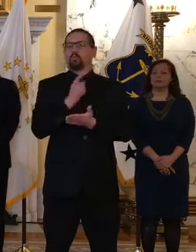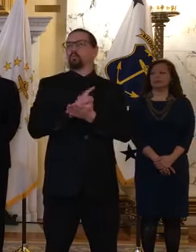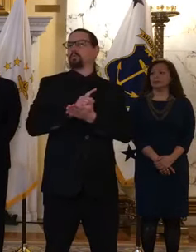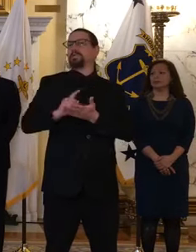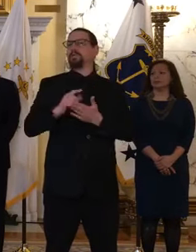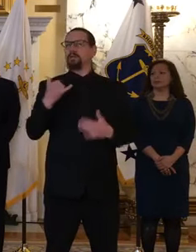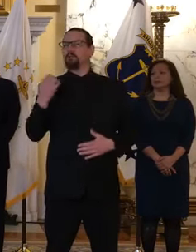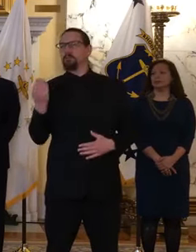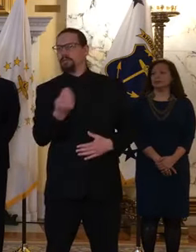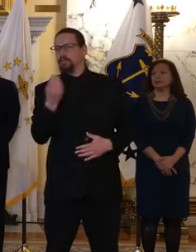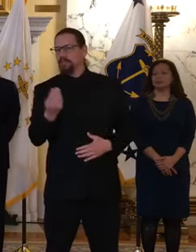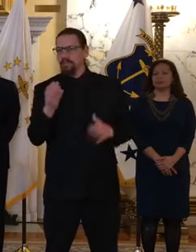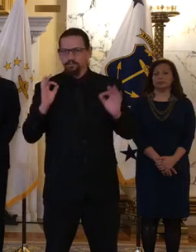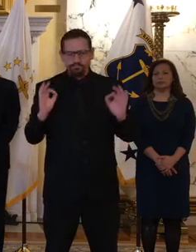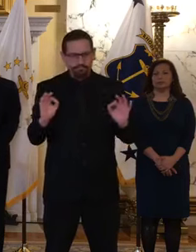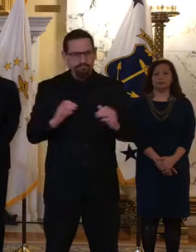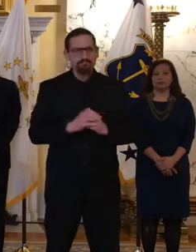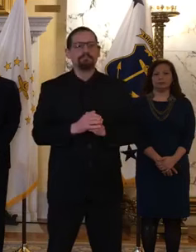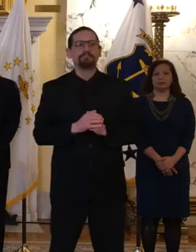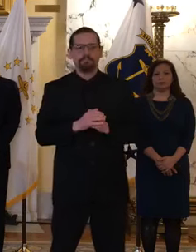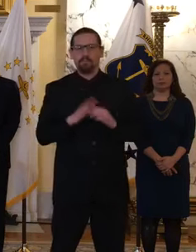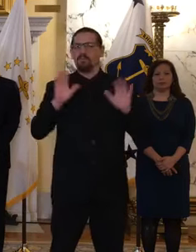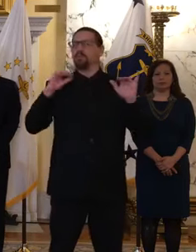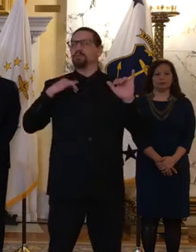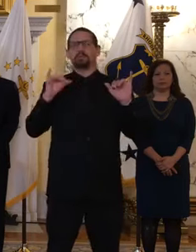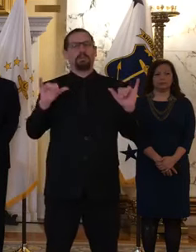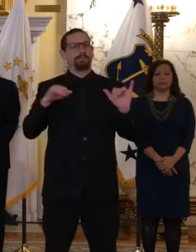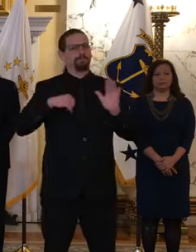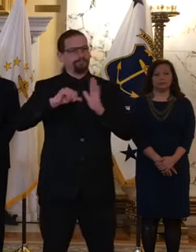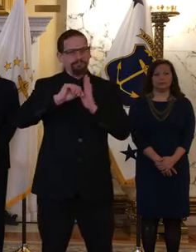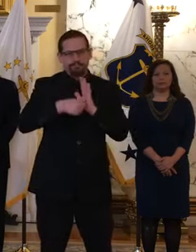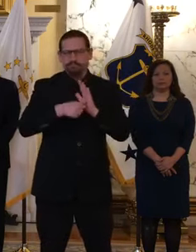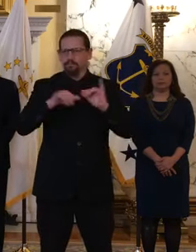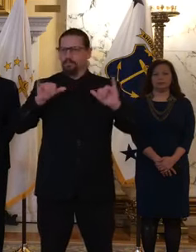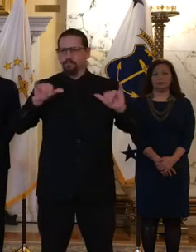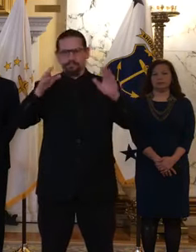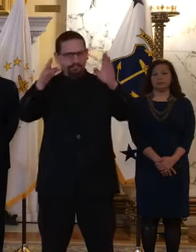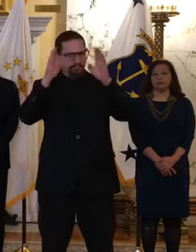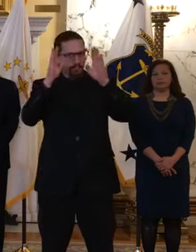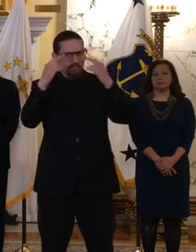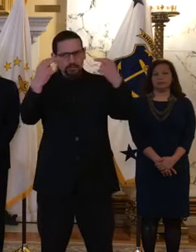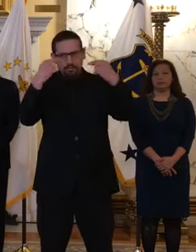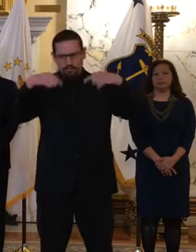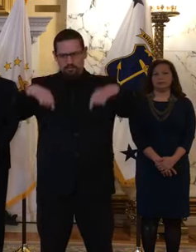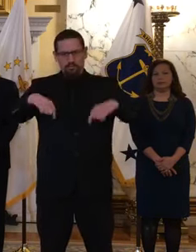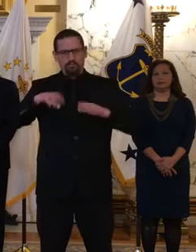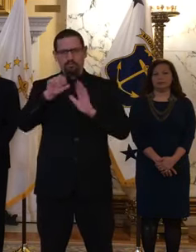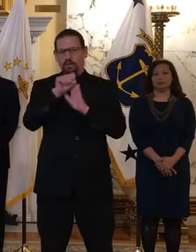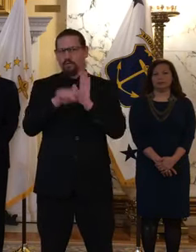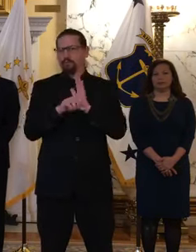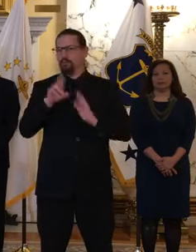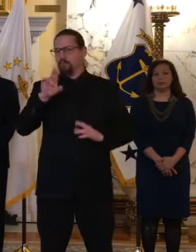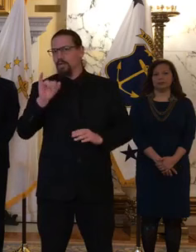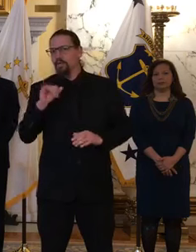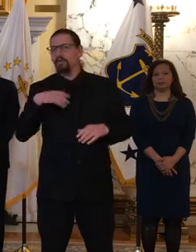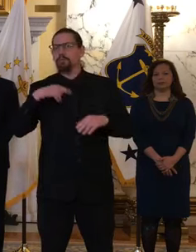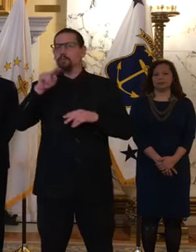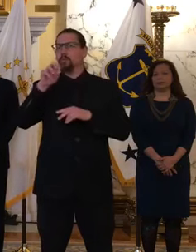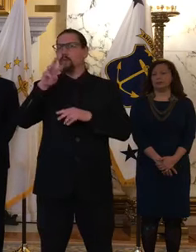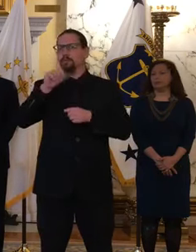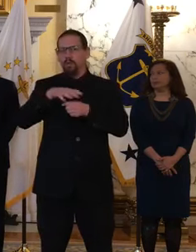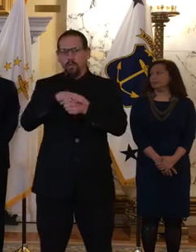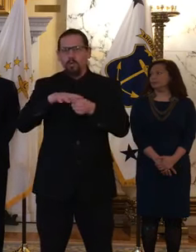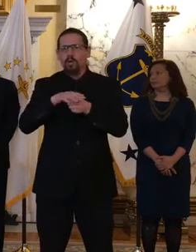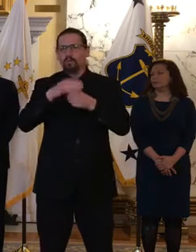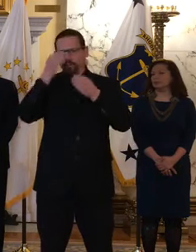I will reiterate, as I always do, please tune in here to get your news. The next few weeks are going to be very, very difficult.